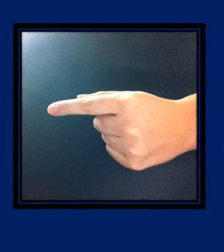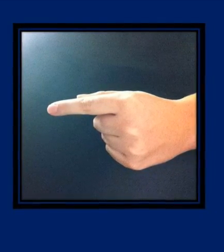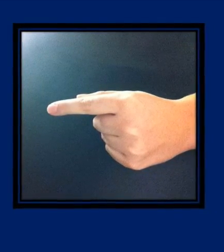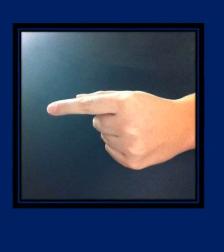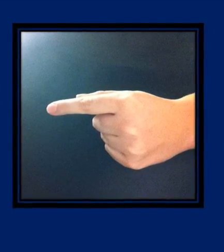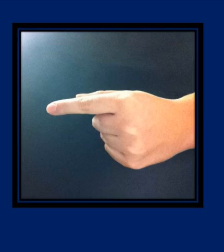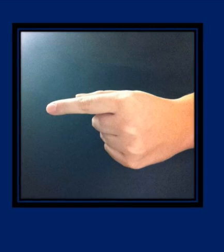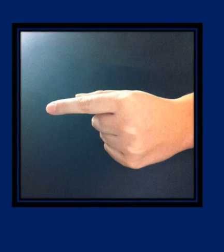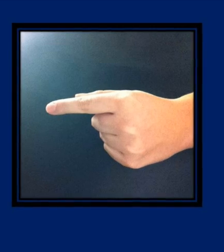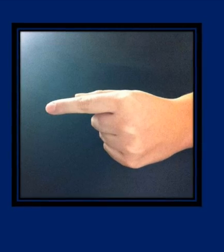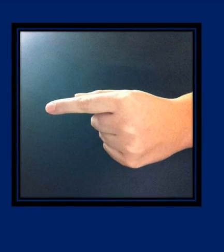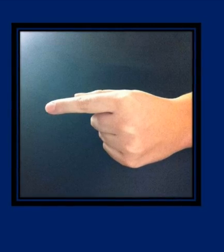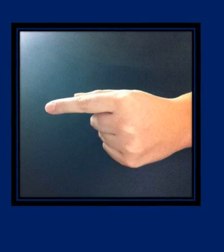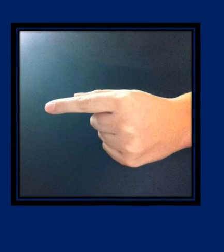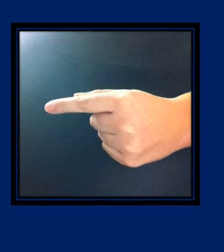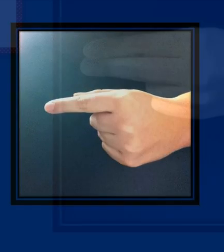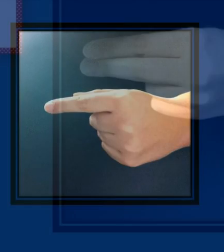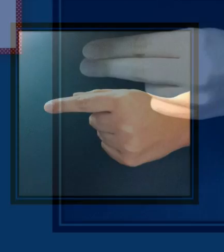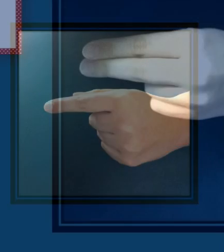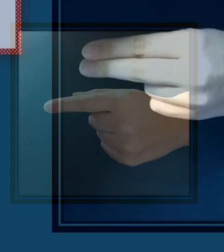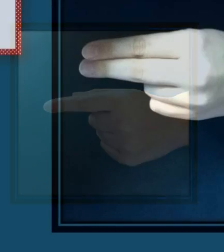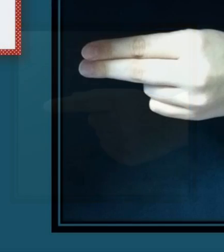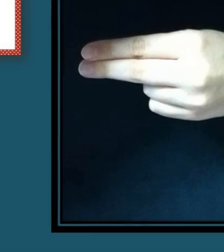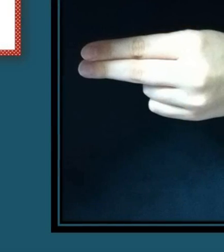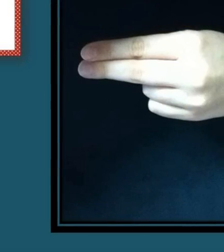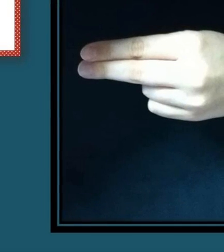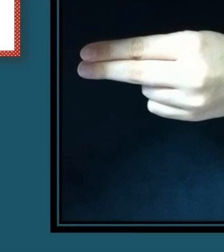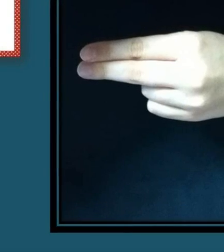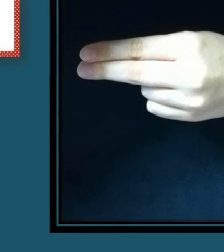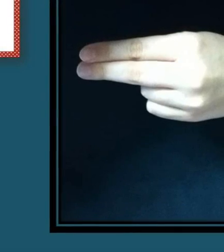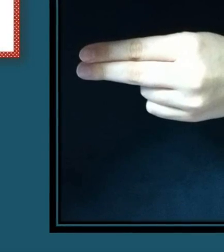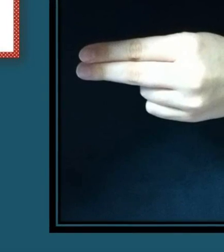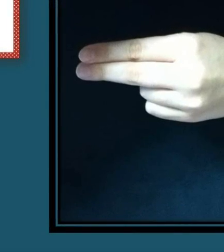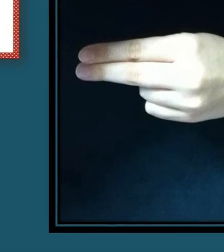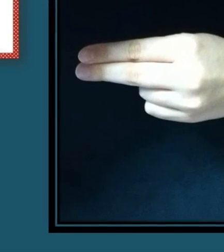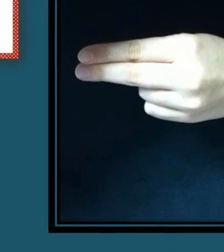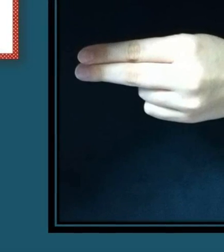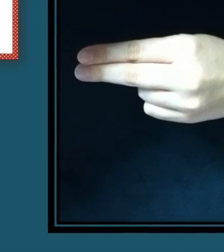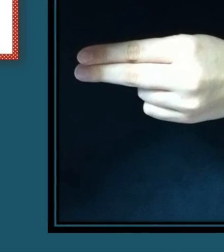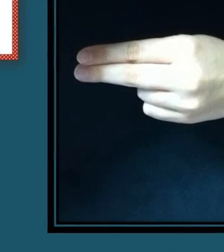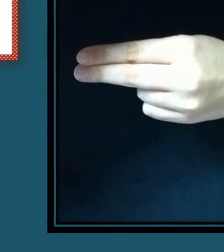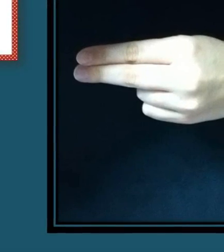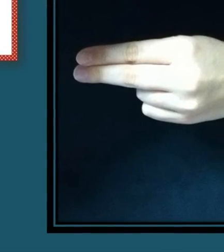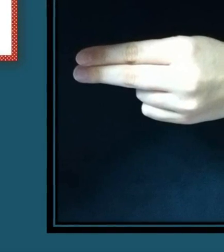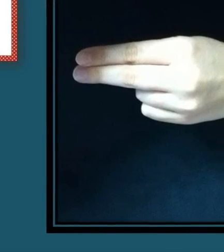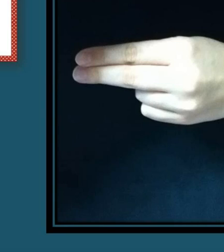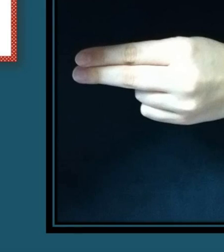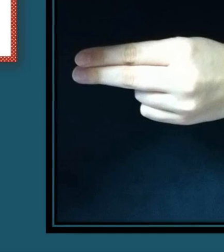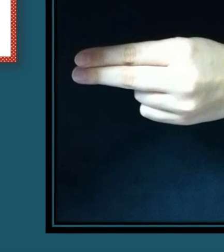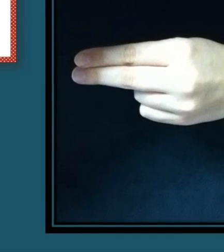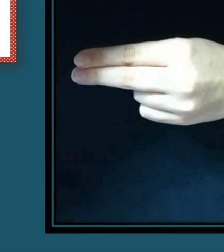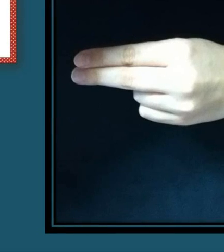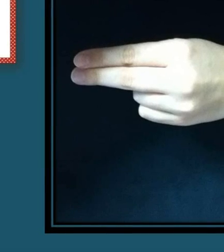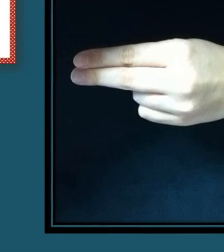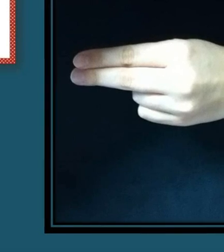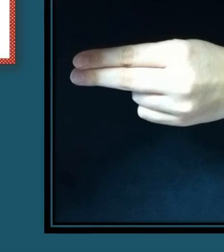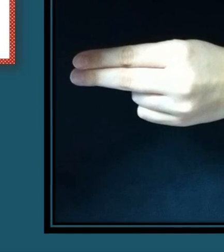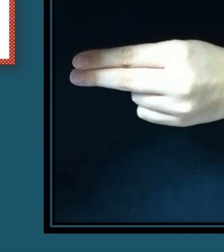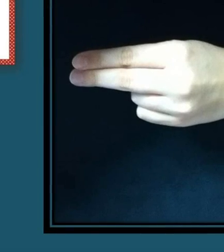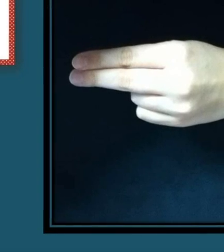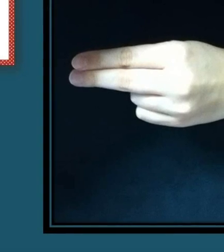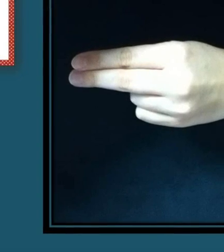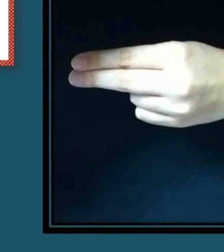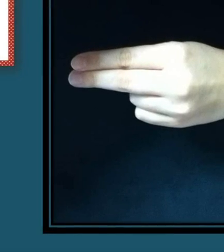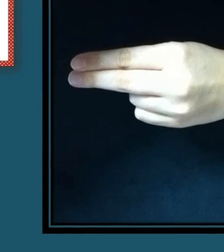that it is parallel to your index finger. H is for house. Like the previous sign we learned, H is a